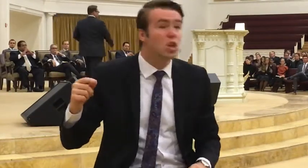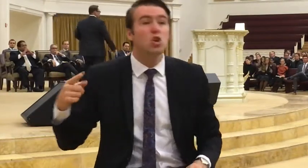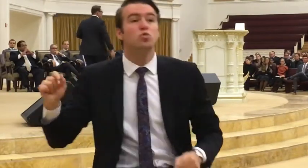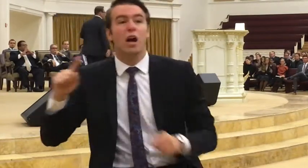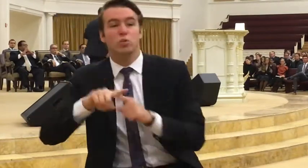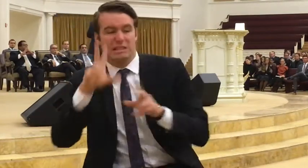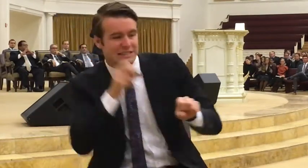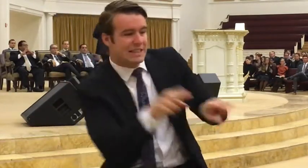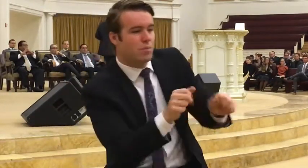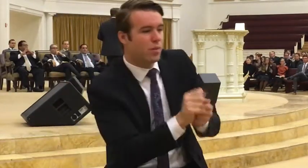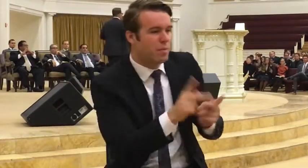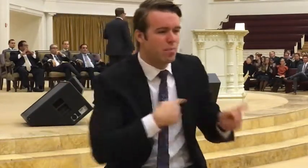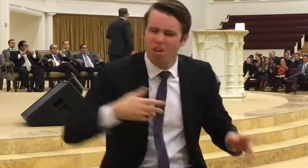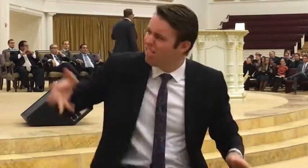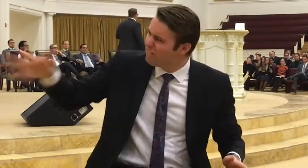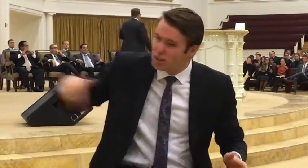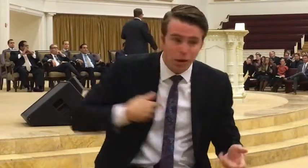Christ.